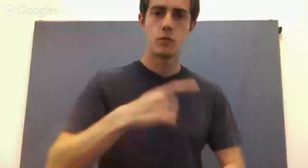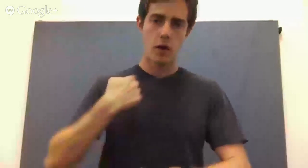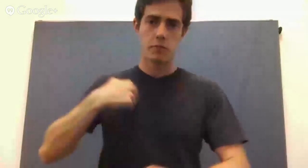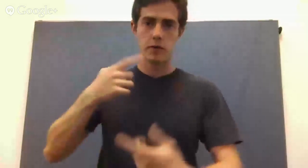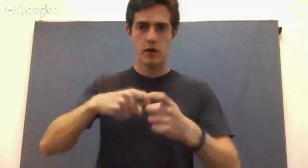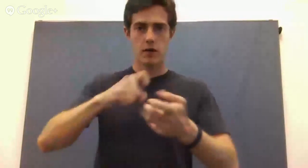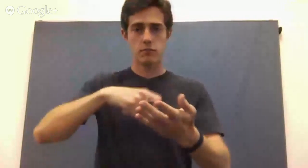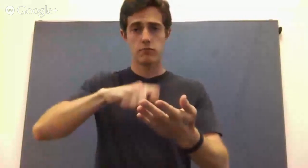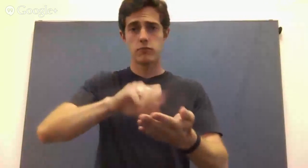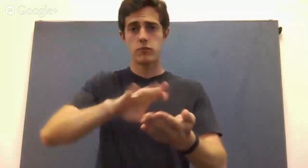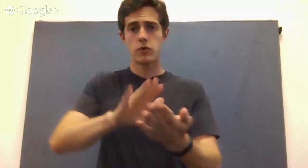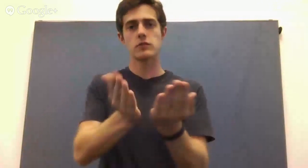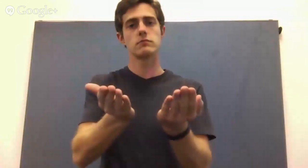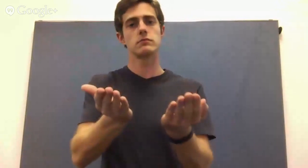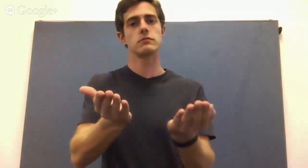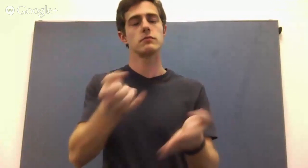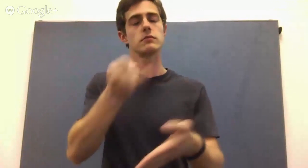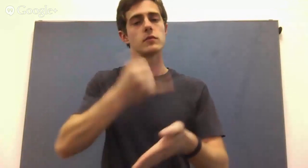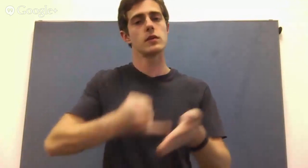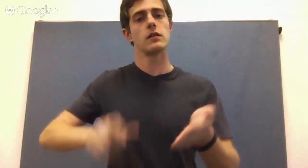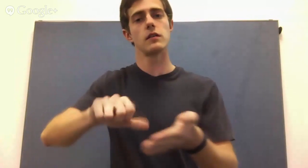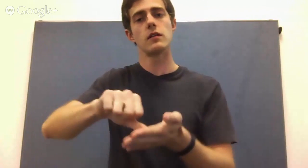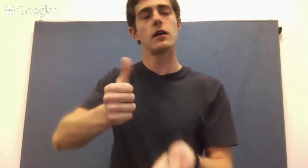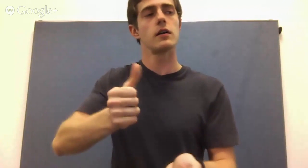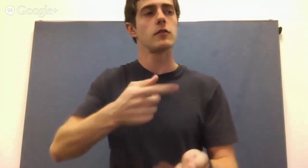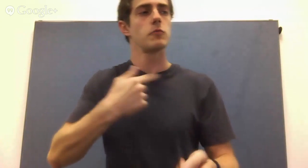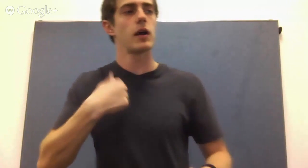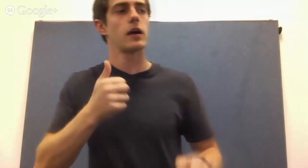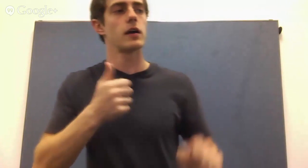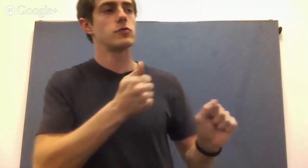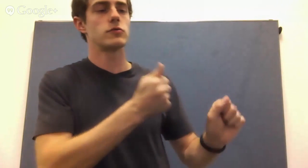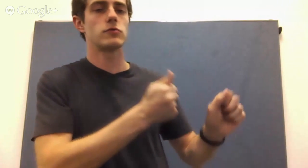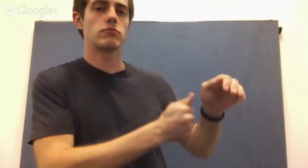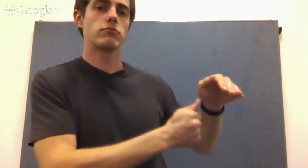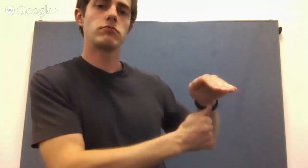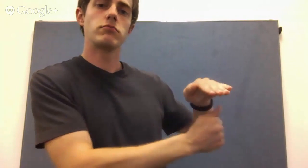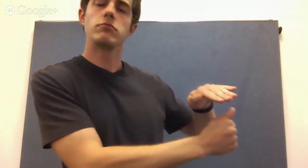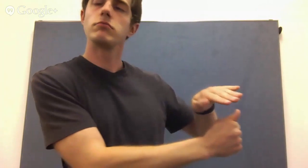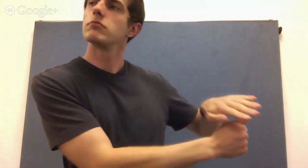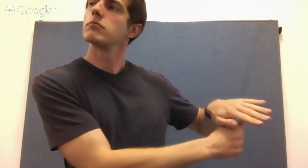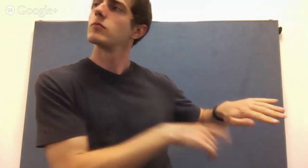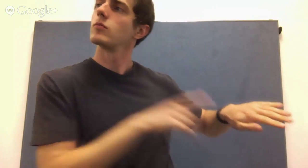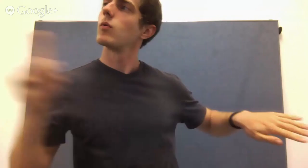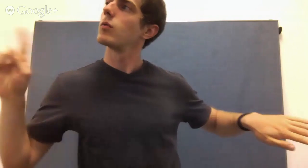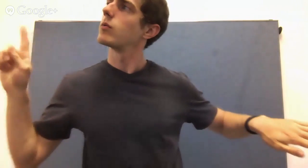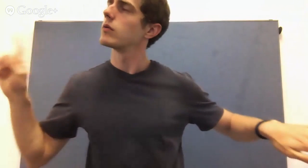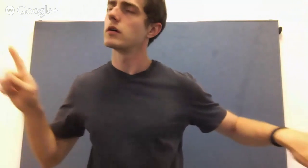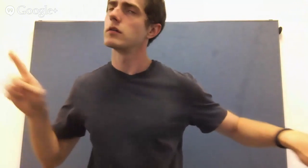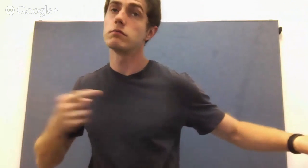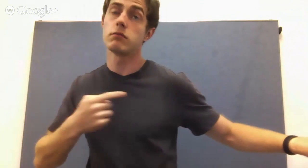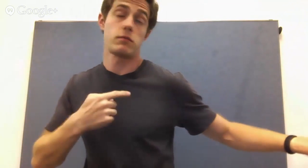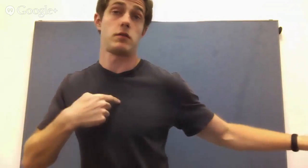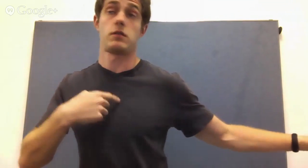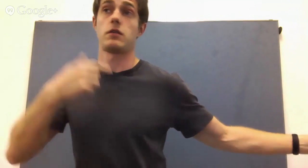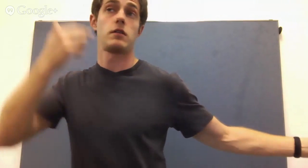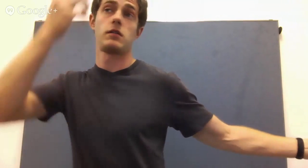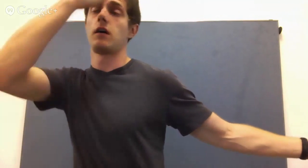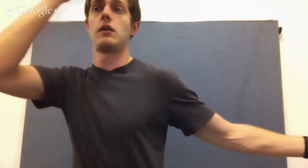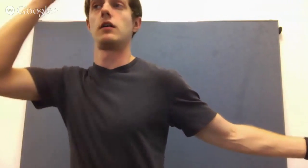Wrote me a book, I hid the last page. I didn't even look, I think I locked it